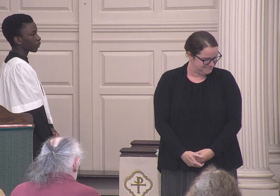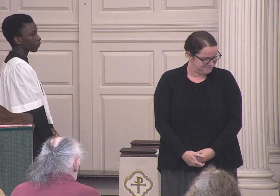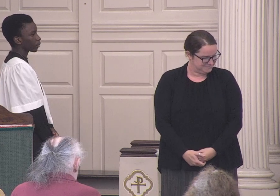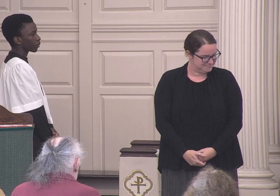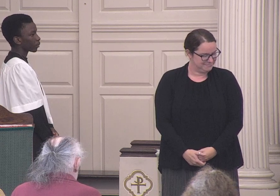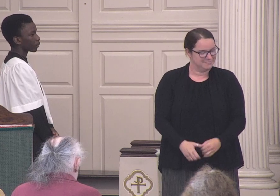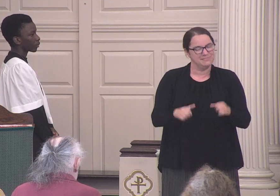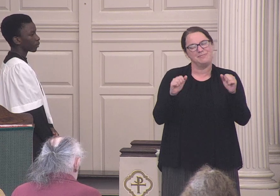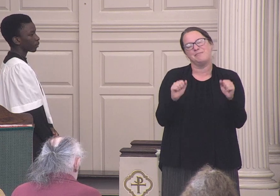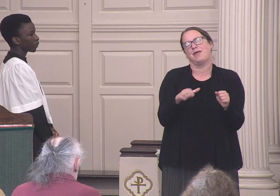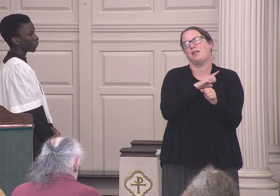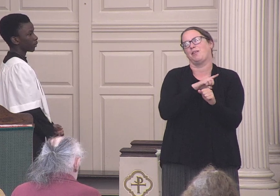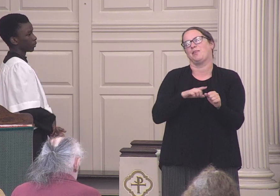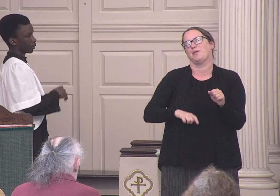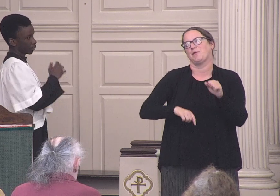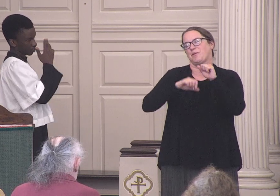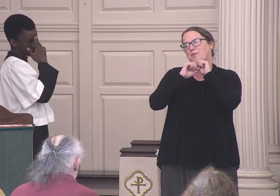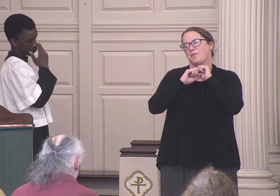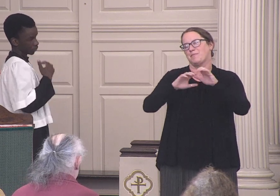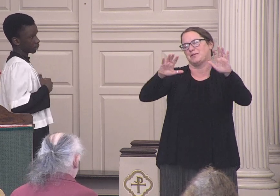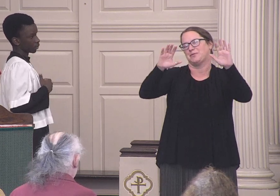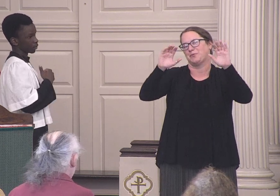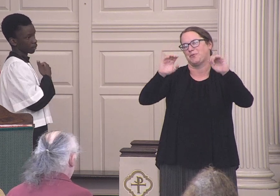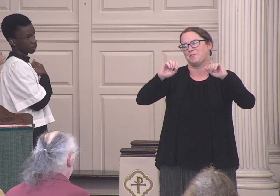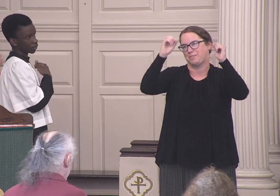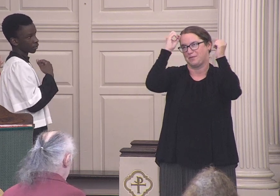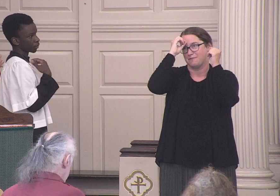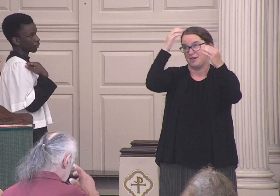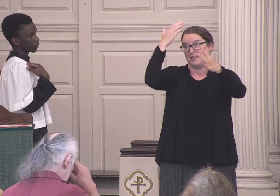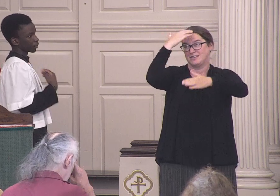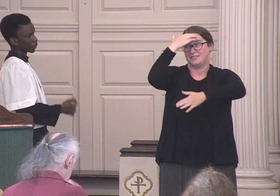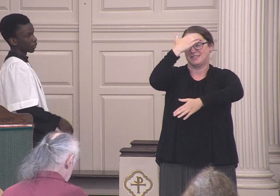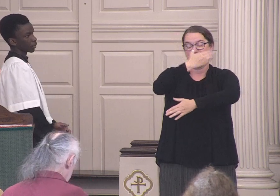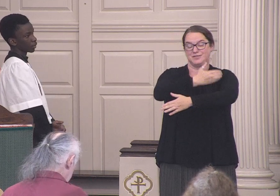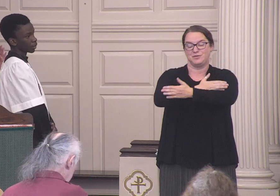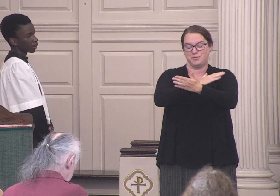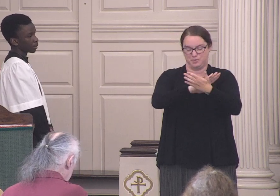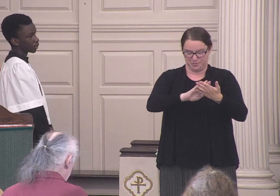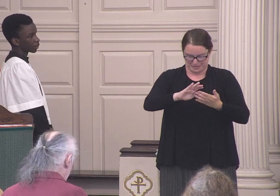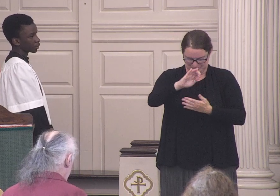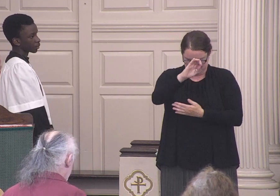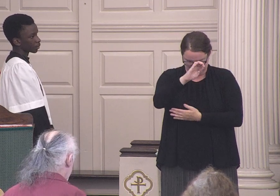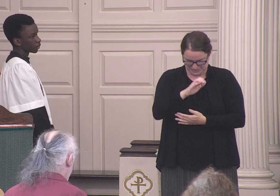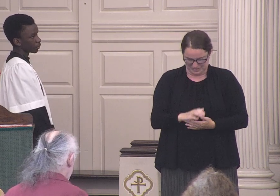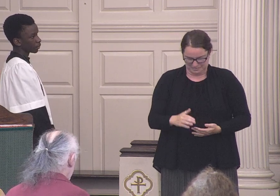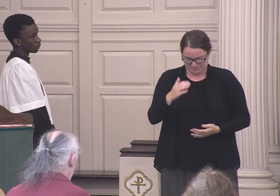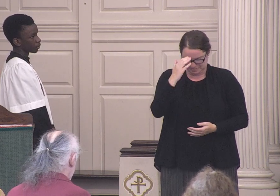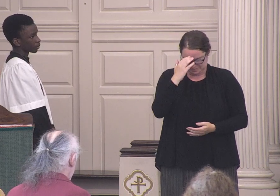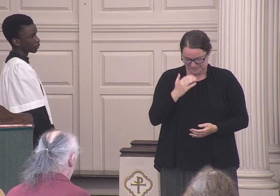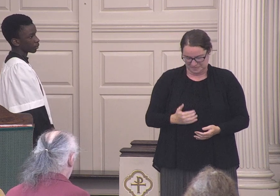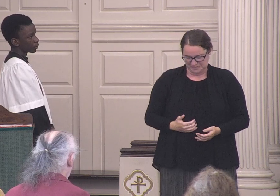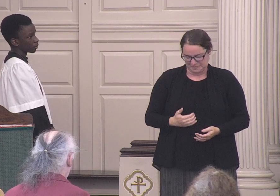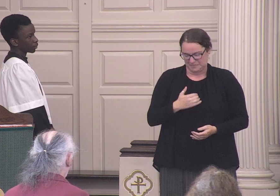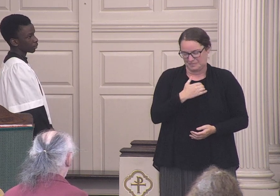May the Lord bless you, the Father, the Son, and the Holy Spirit.